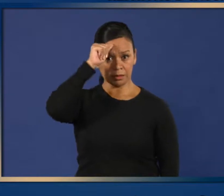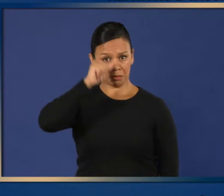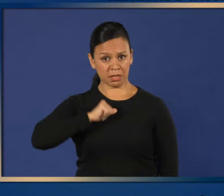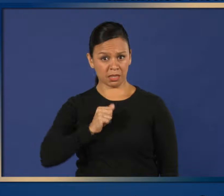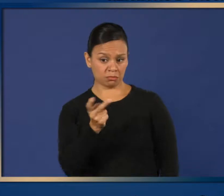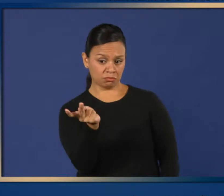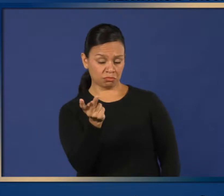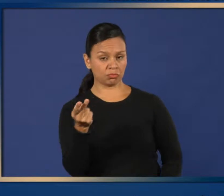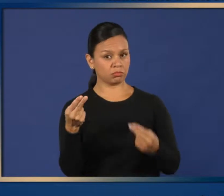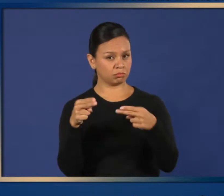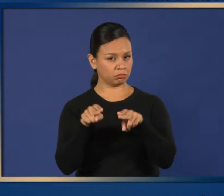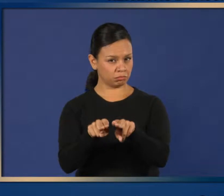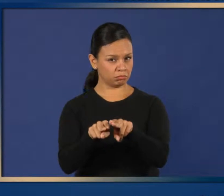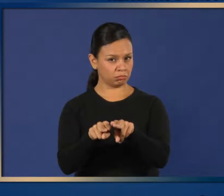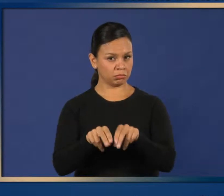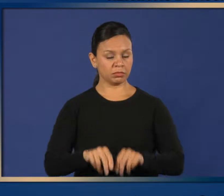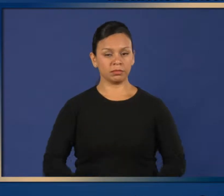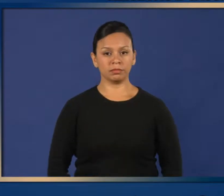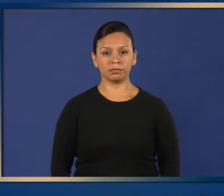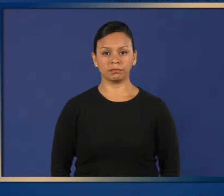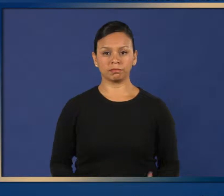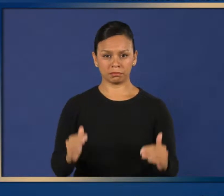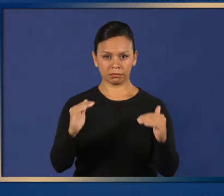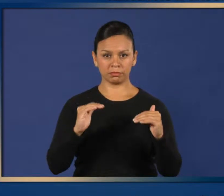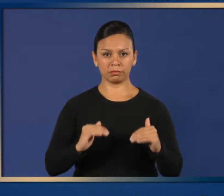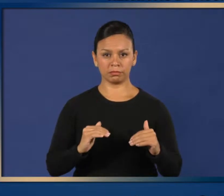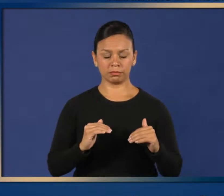men who have sex with men,